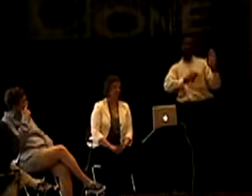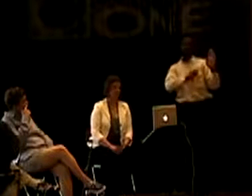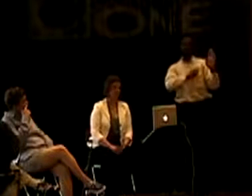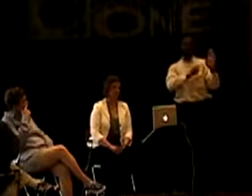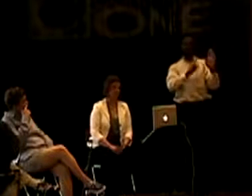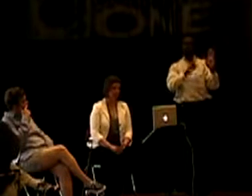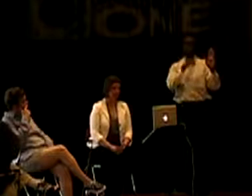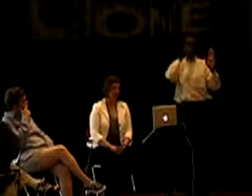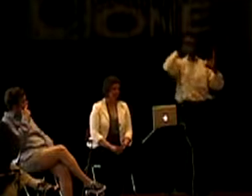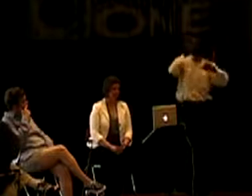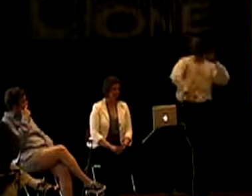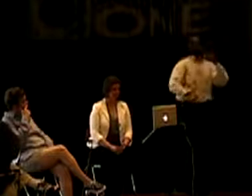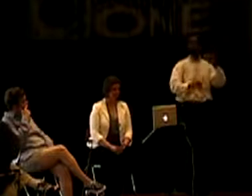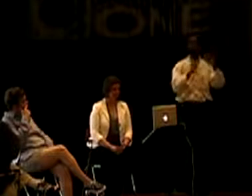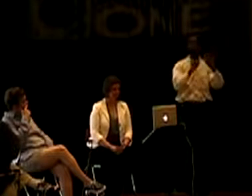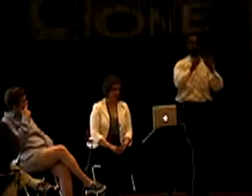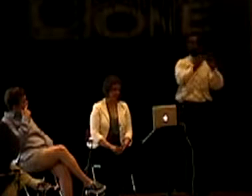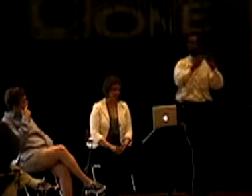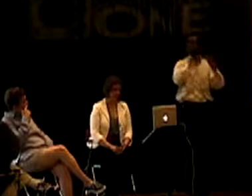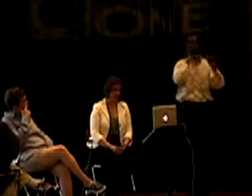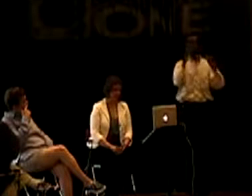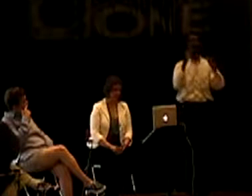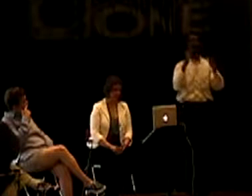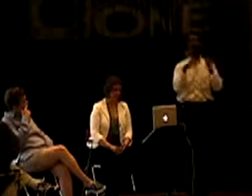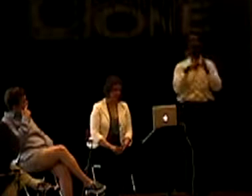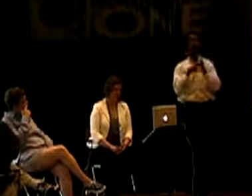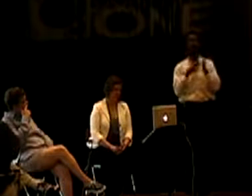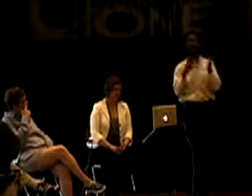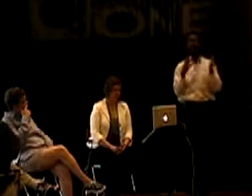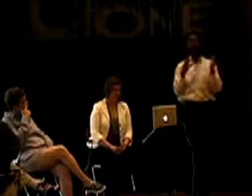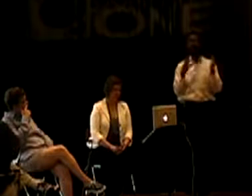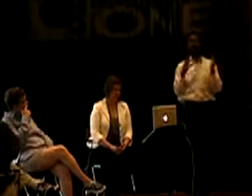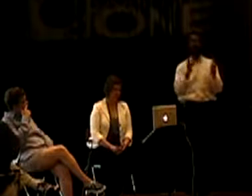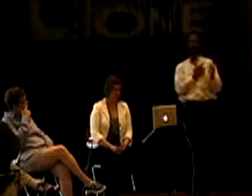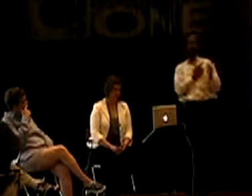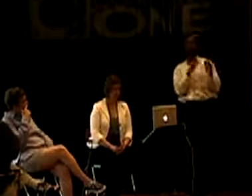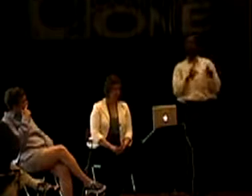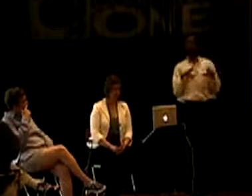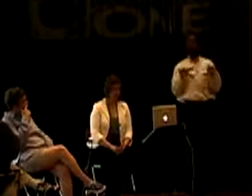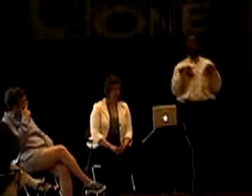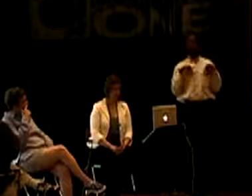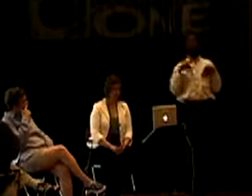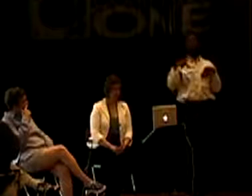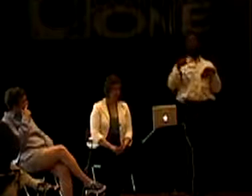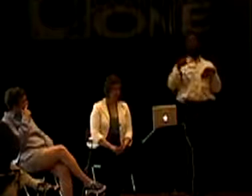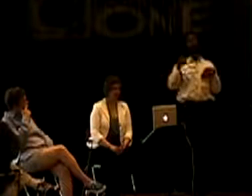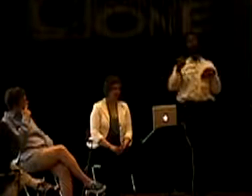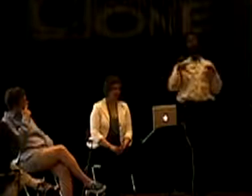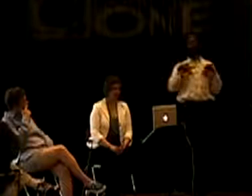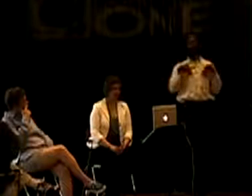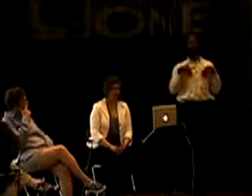a gentleness and a pleading. So I try really hard in the language to lock that down and at the same time allow for